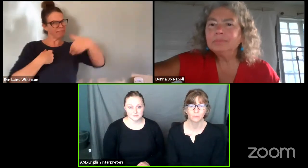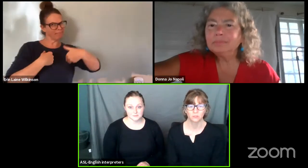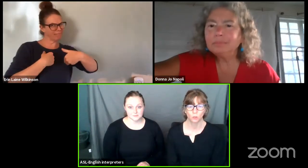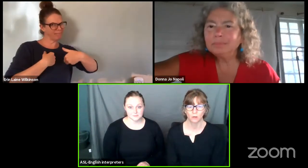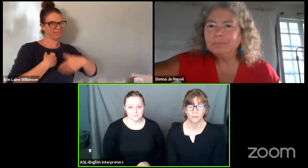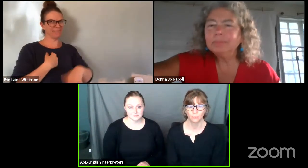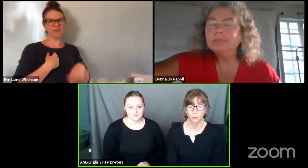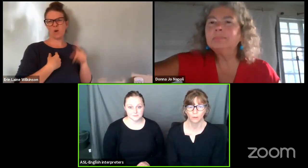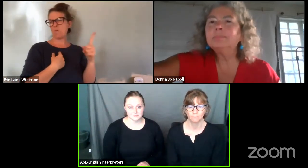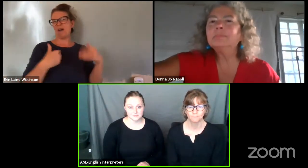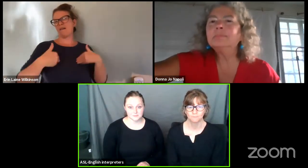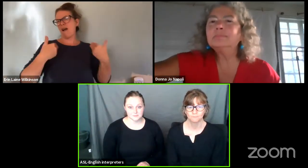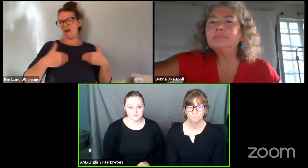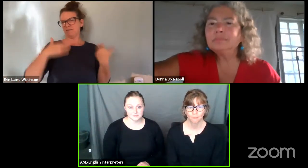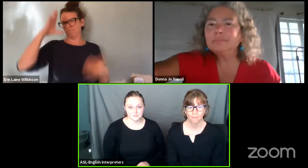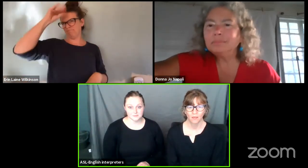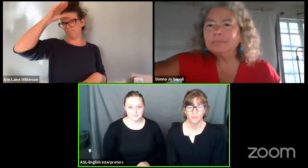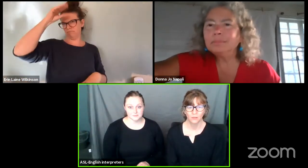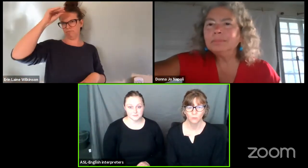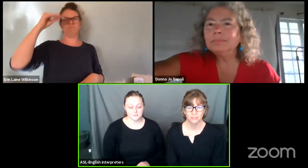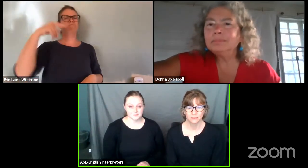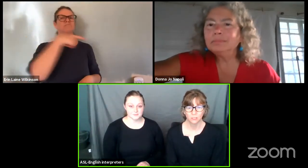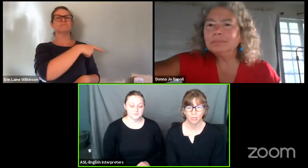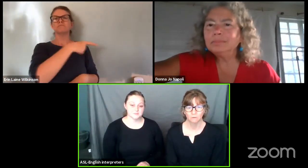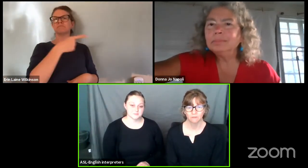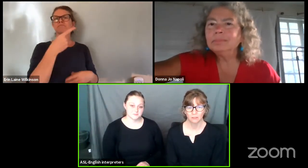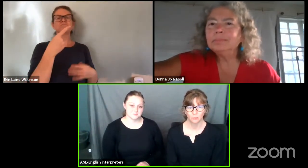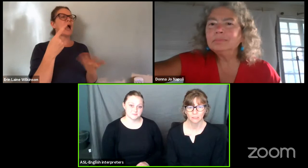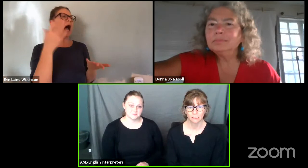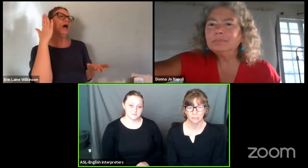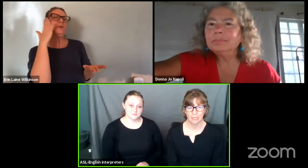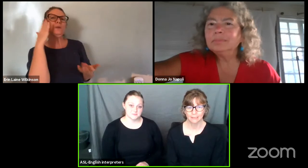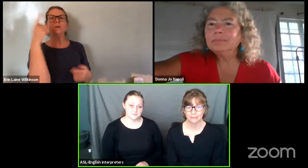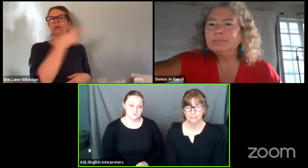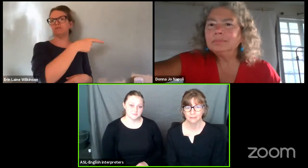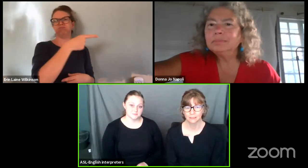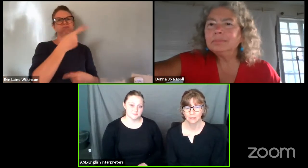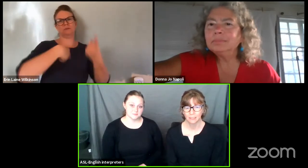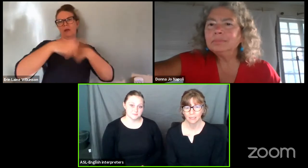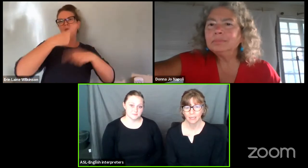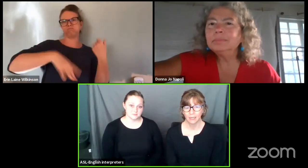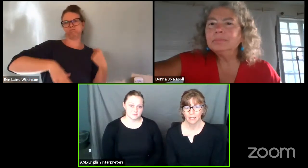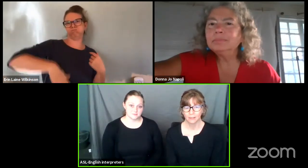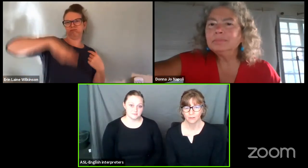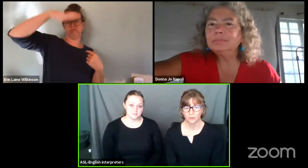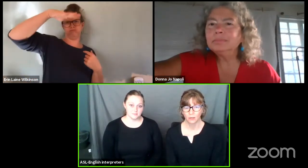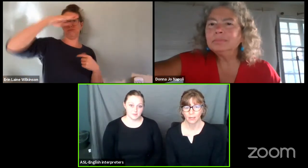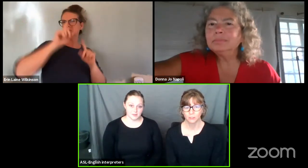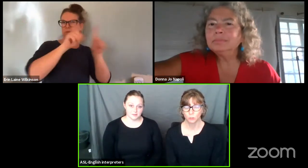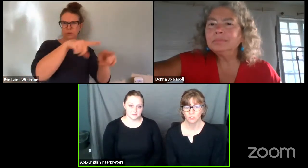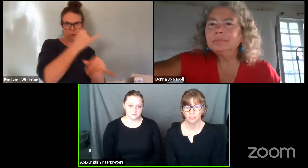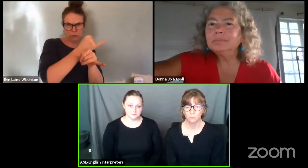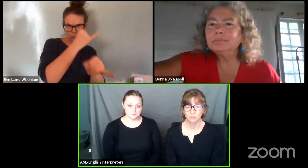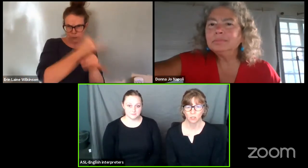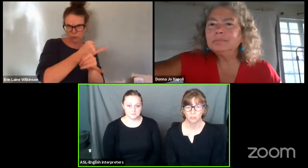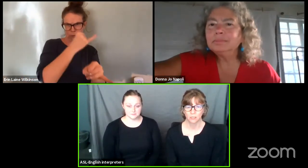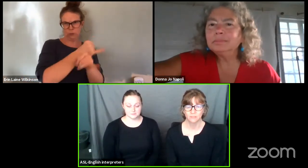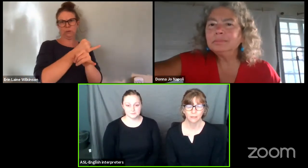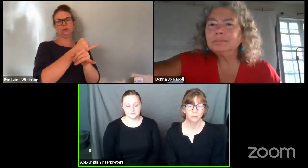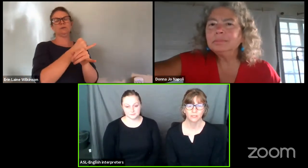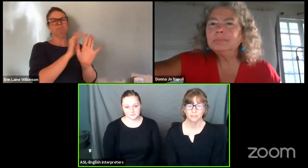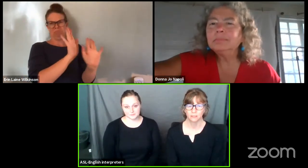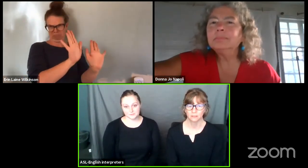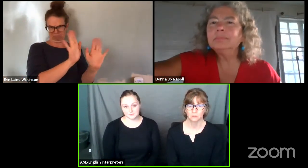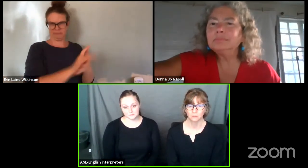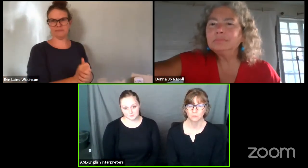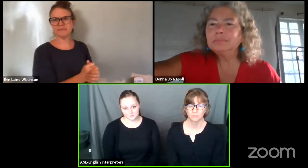So that was drawn on the board. And there was this young fellow in the class, and I knew that he was a longtime